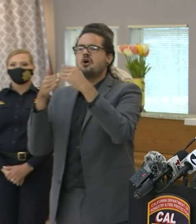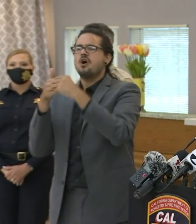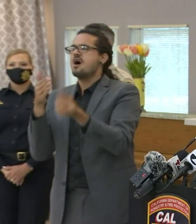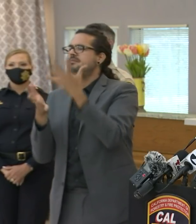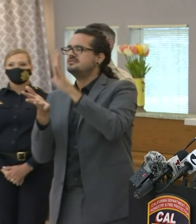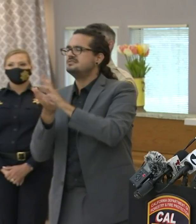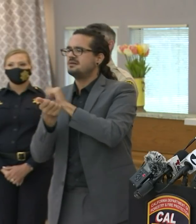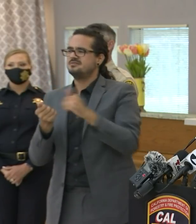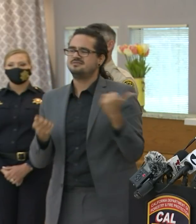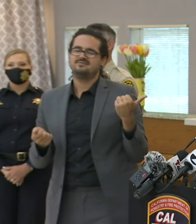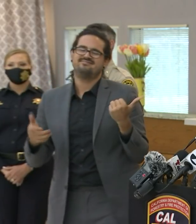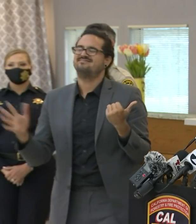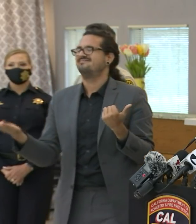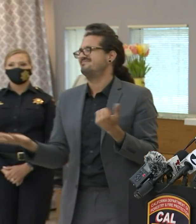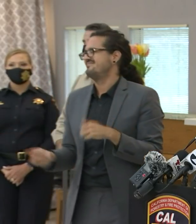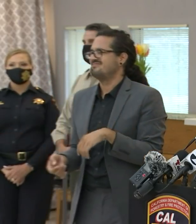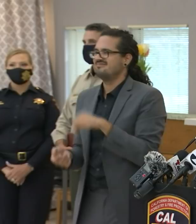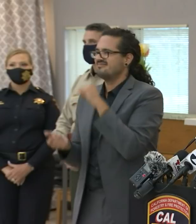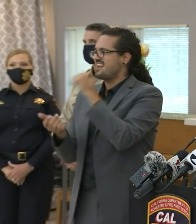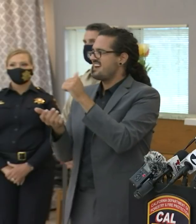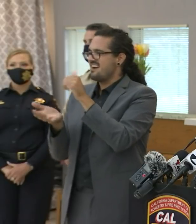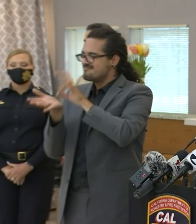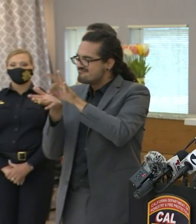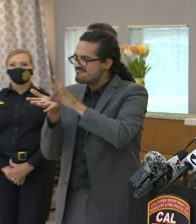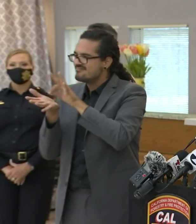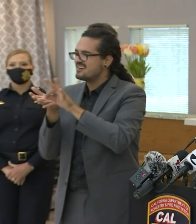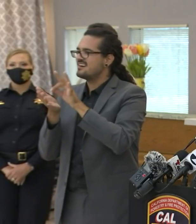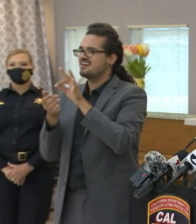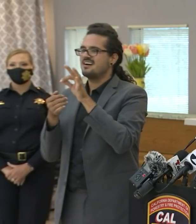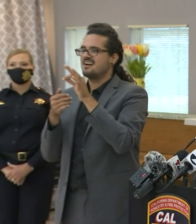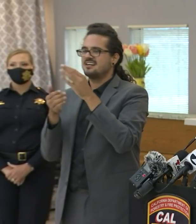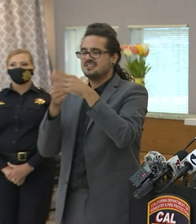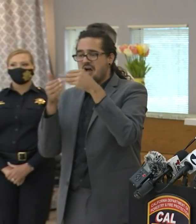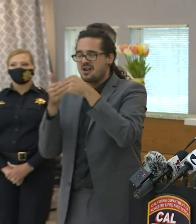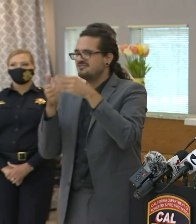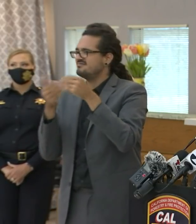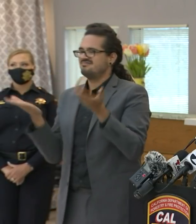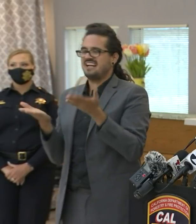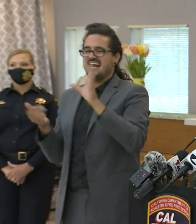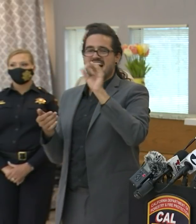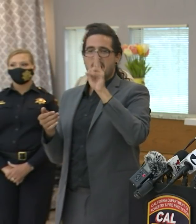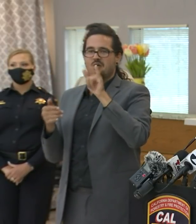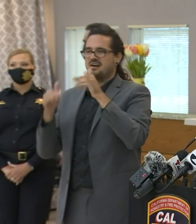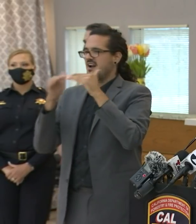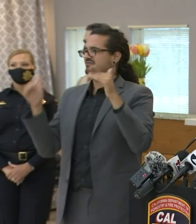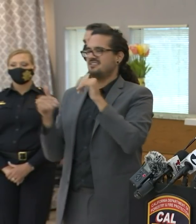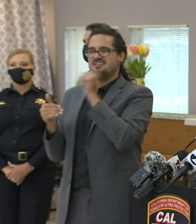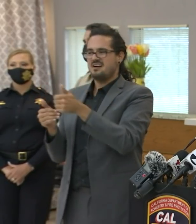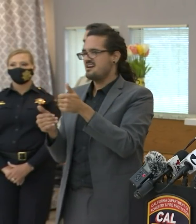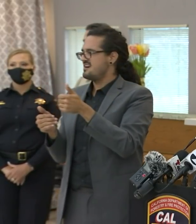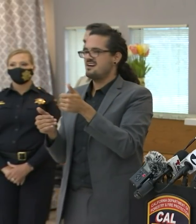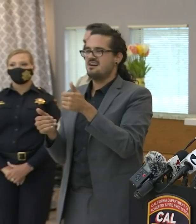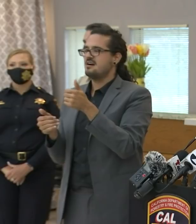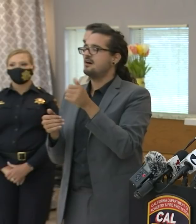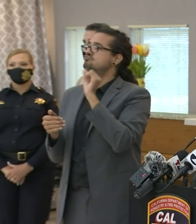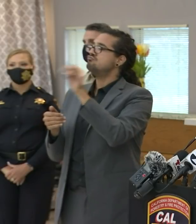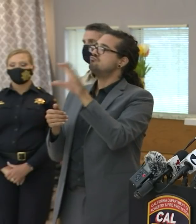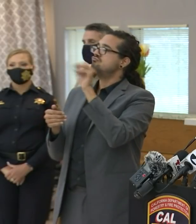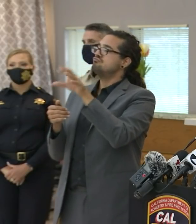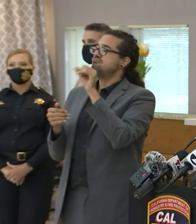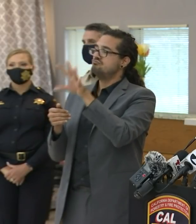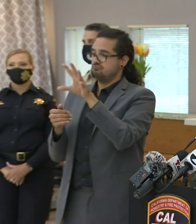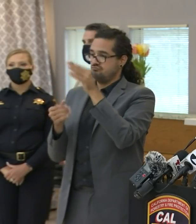be at a county level, through an assessor's office at the county level. We give the information to the county that we collect for